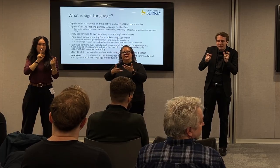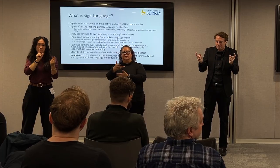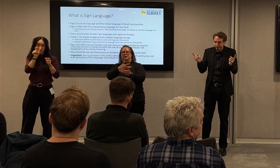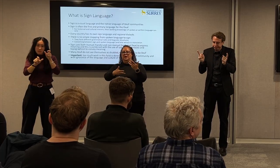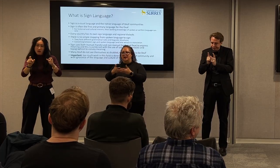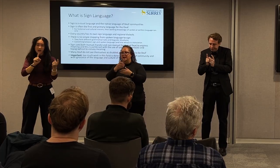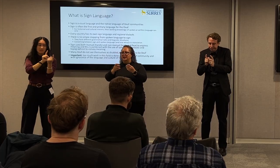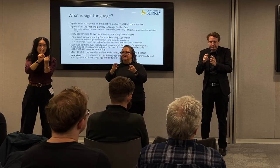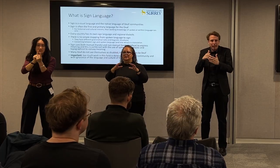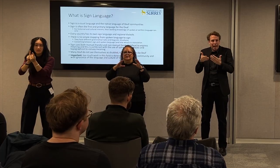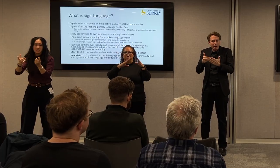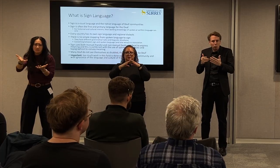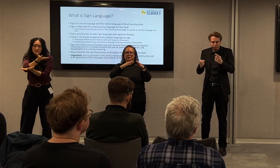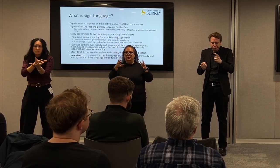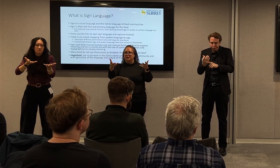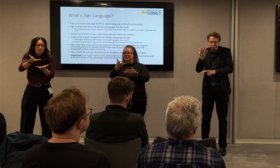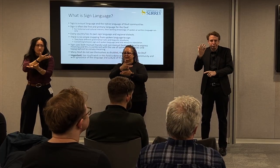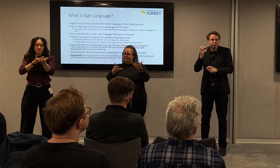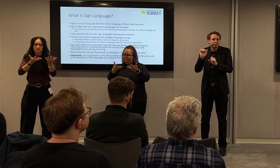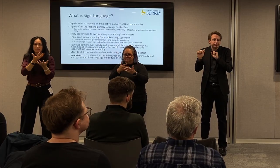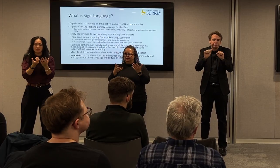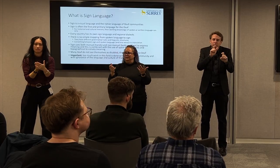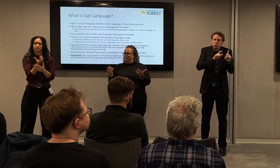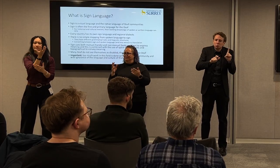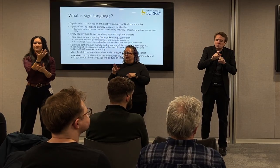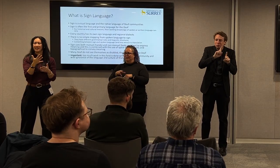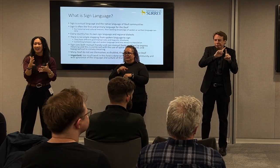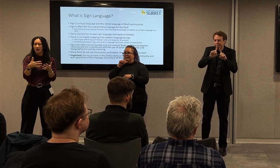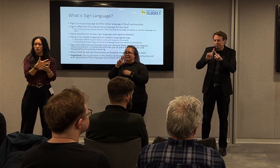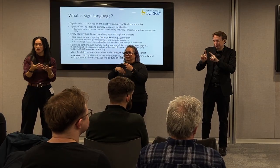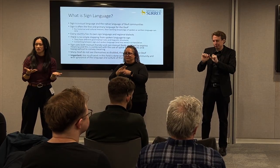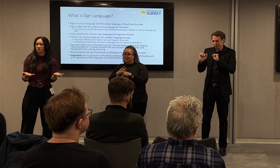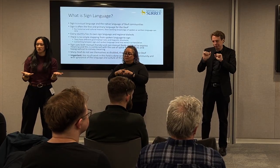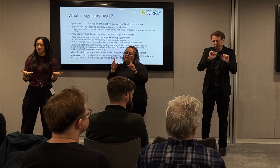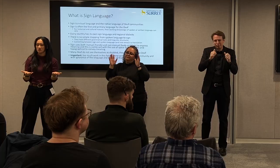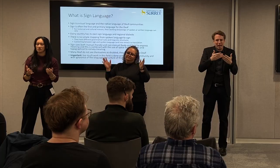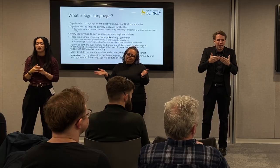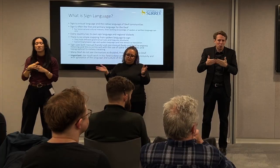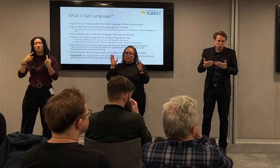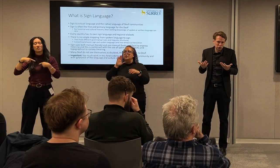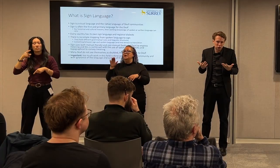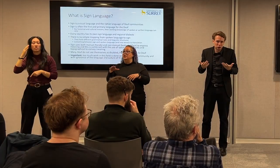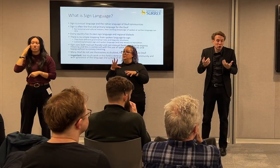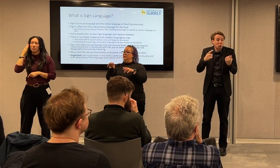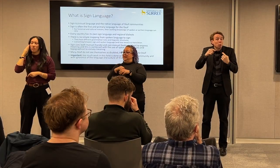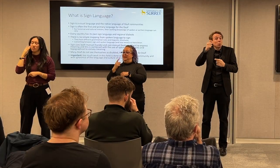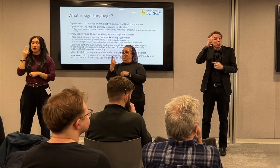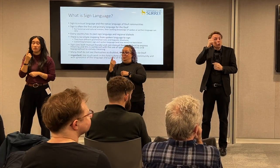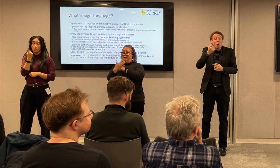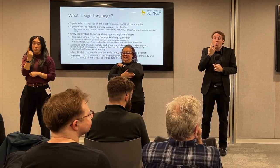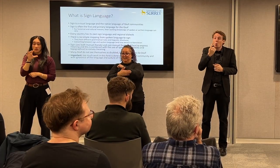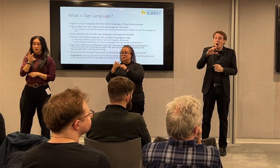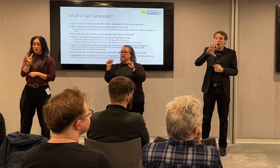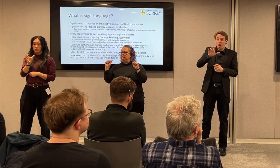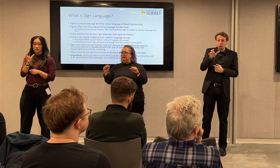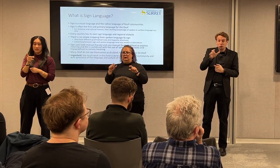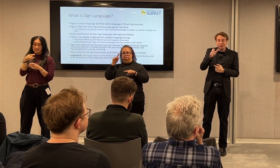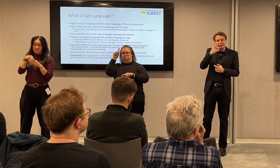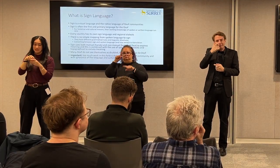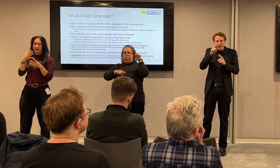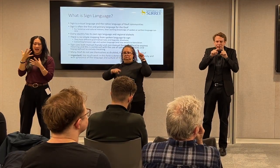communities evolve their own languages. But of course, you know, we also know that even within a country, we can have huge regional